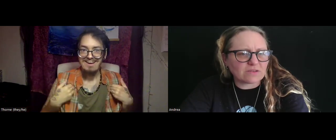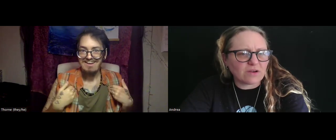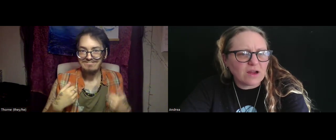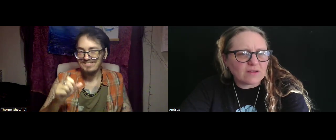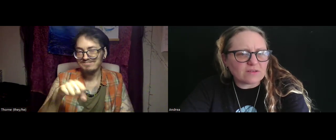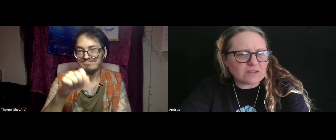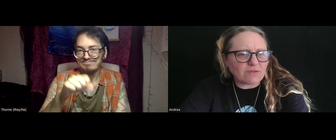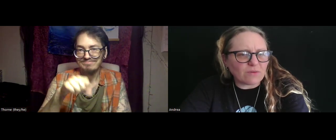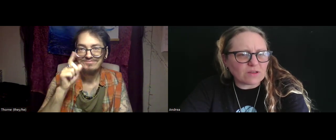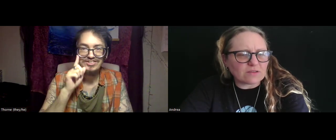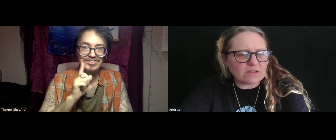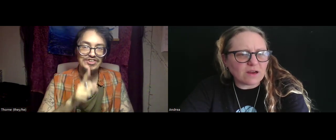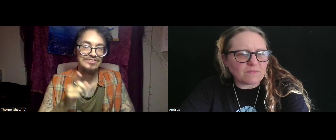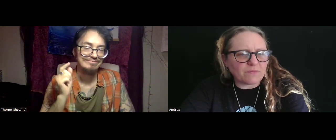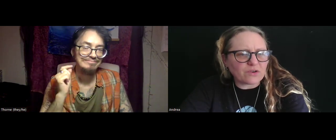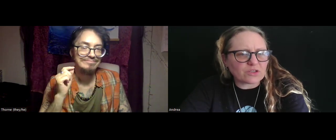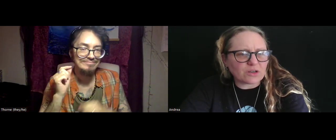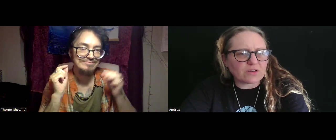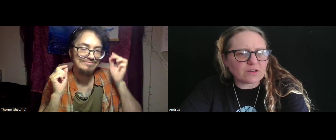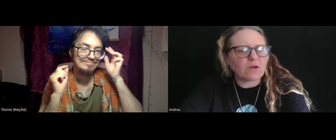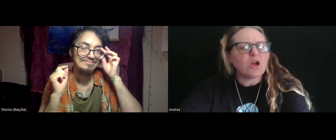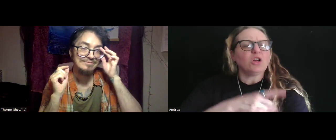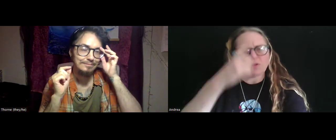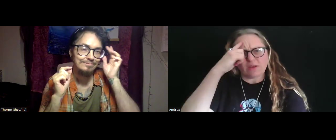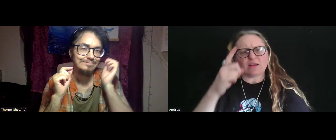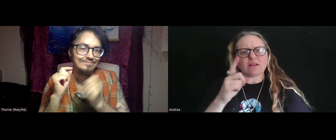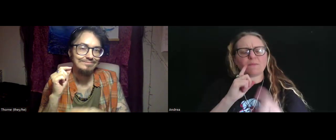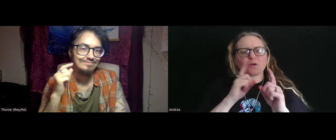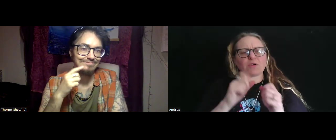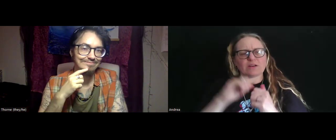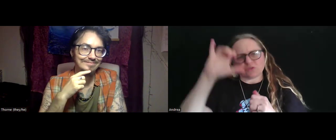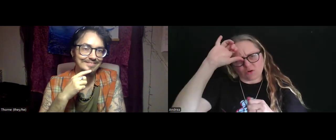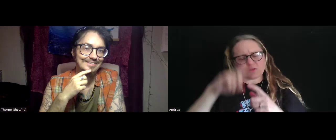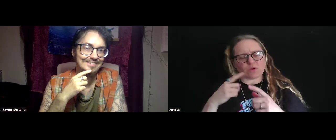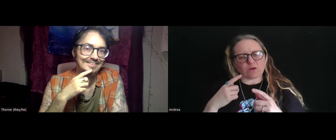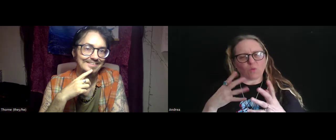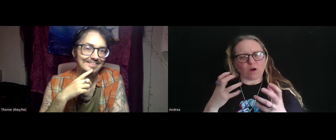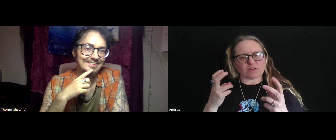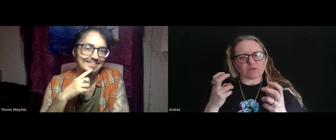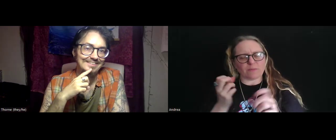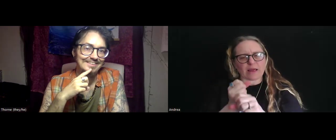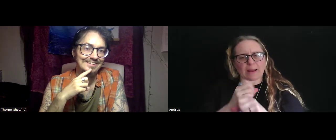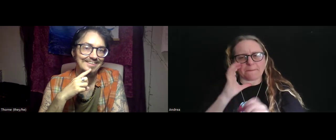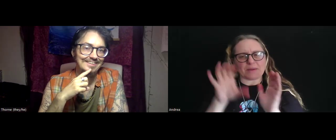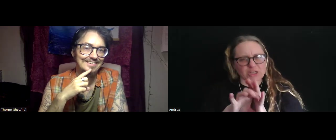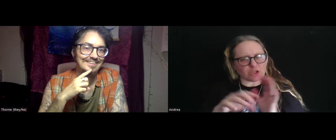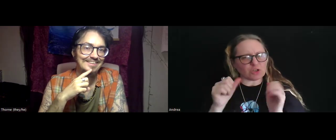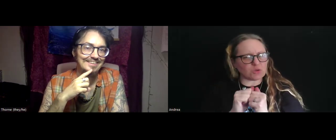So there's different ones, for sure. Do you think that a Mercury and Taurus would want to make pictures with